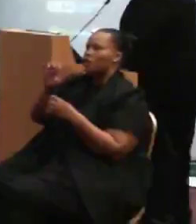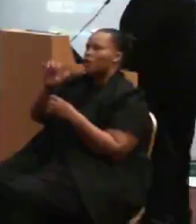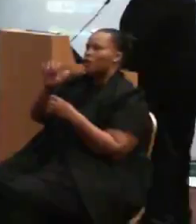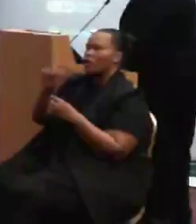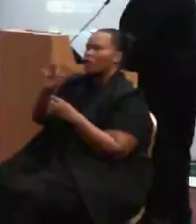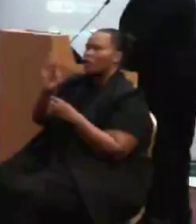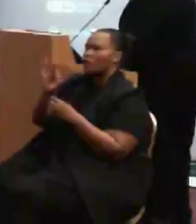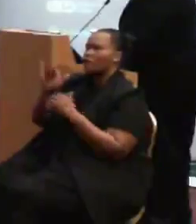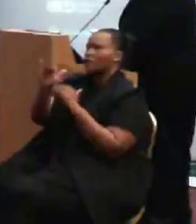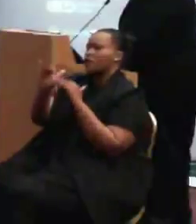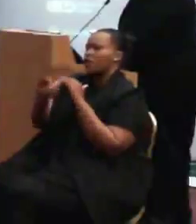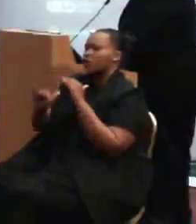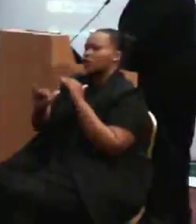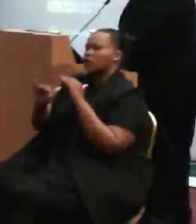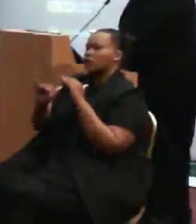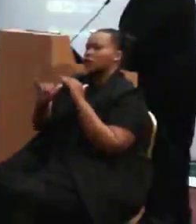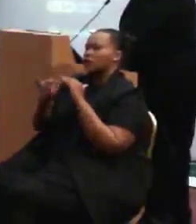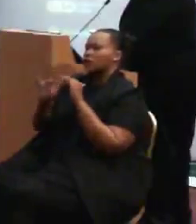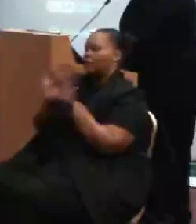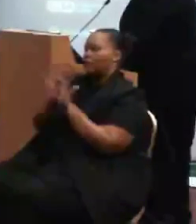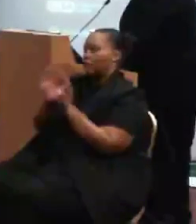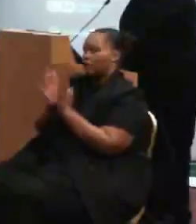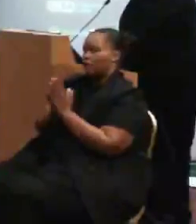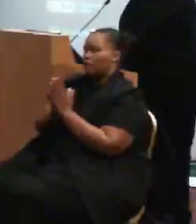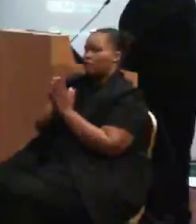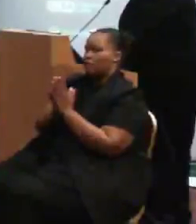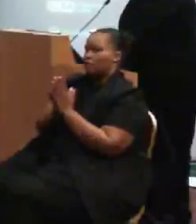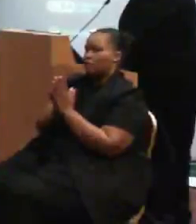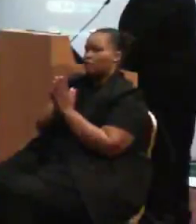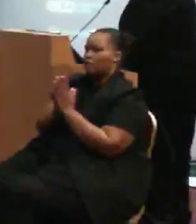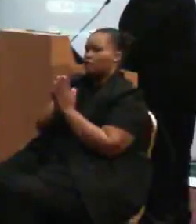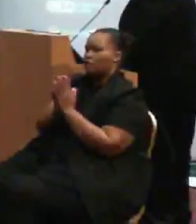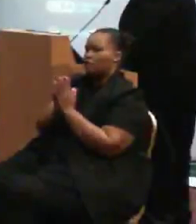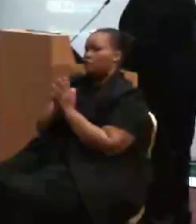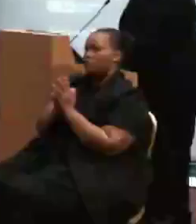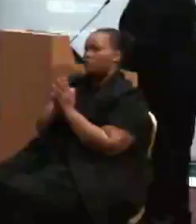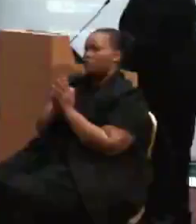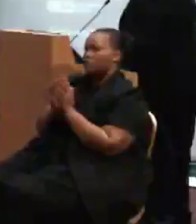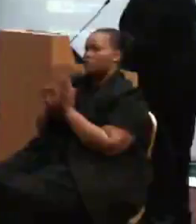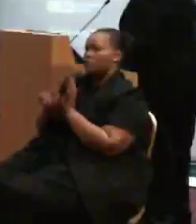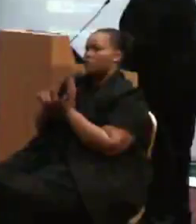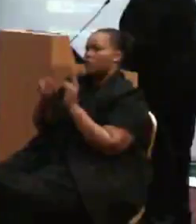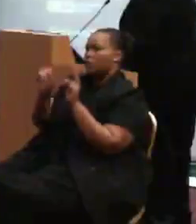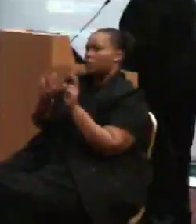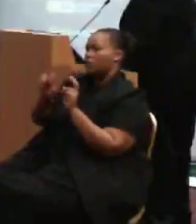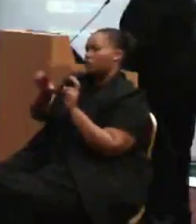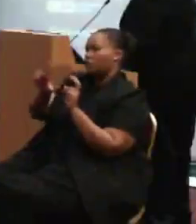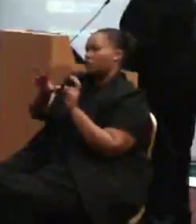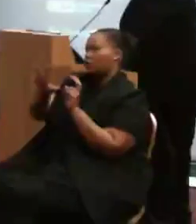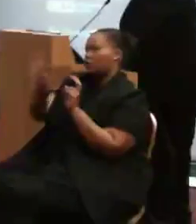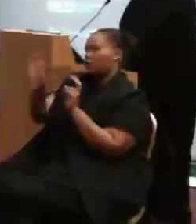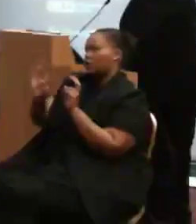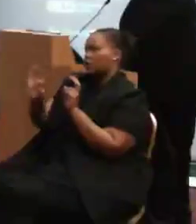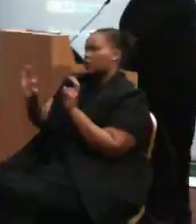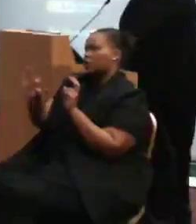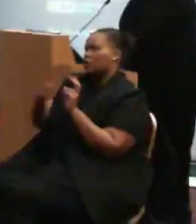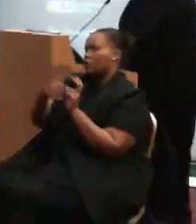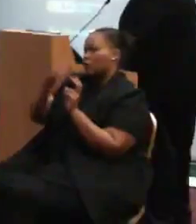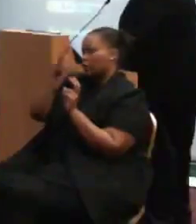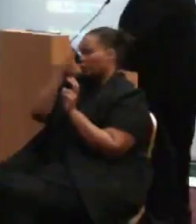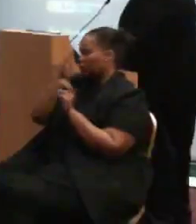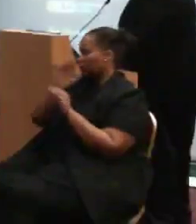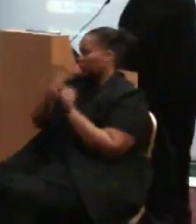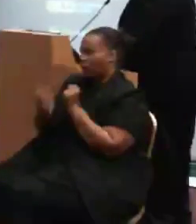and all of that, based on the fact that Eskom has estimated 78%, we know that is not going to materialize, and they